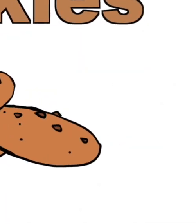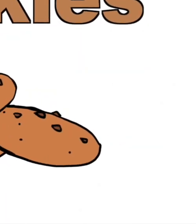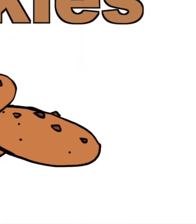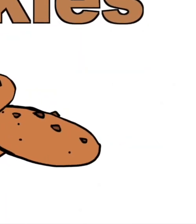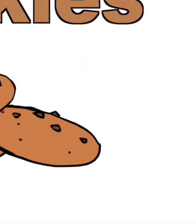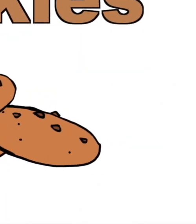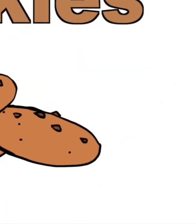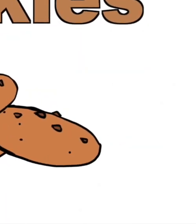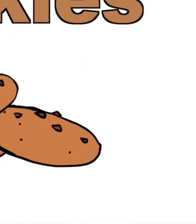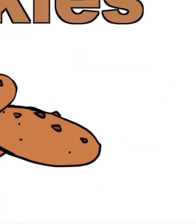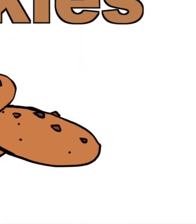Cookies.